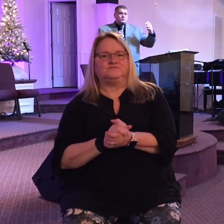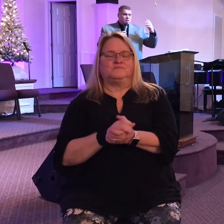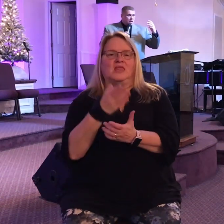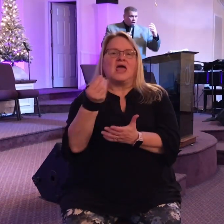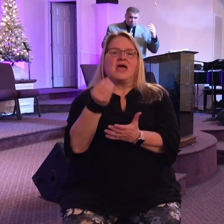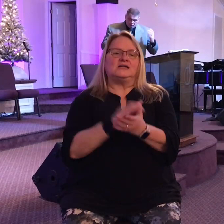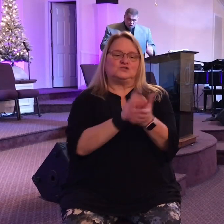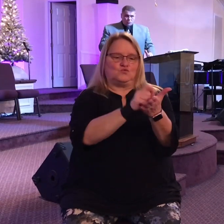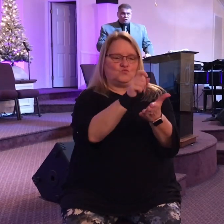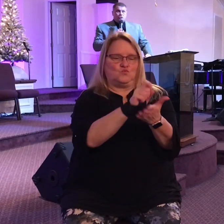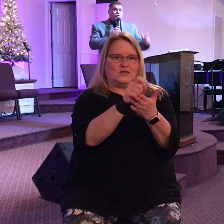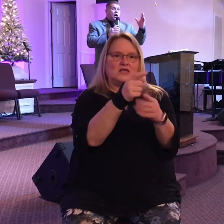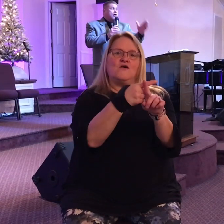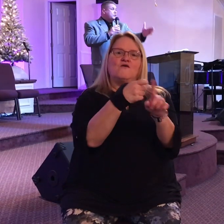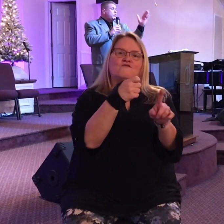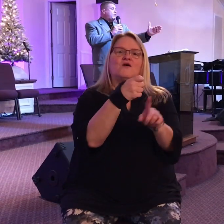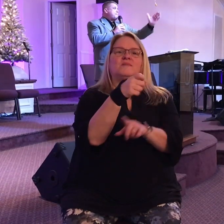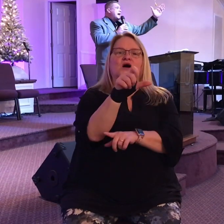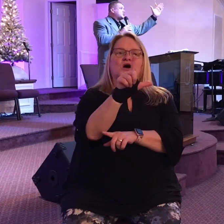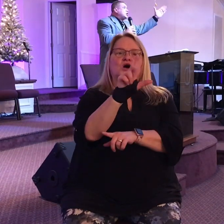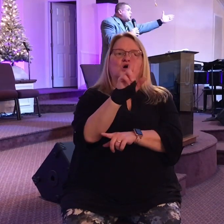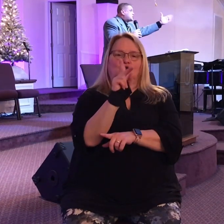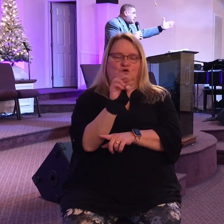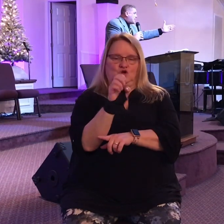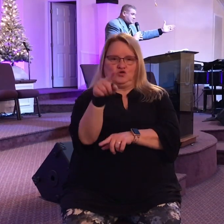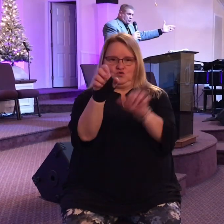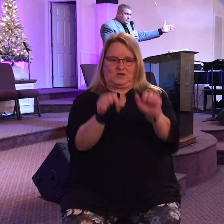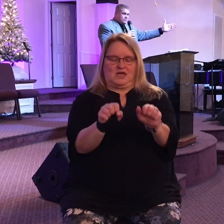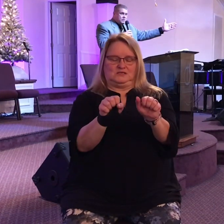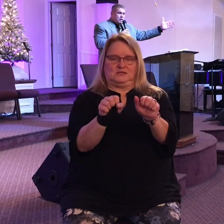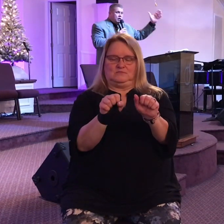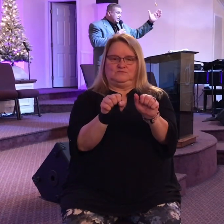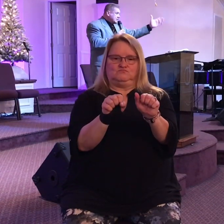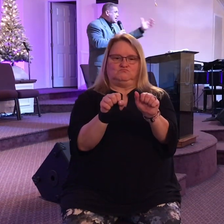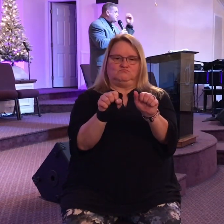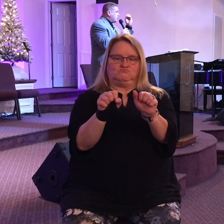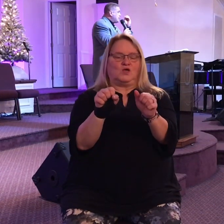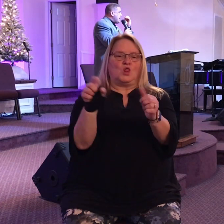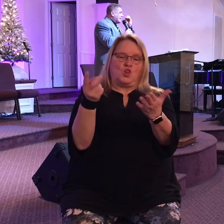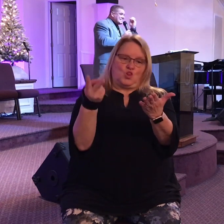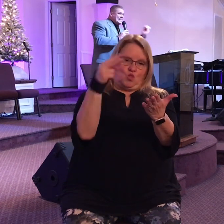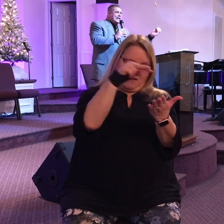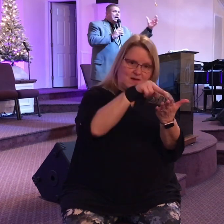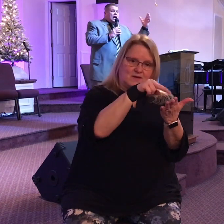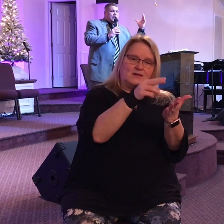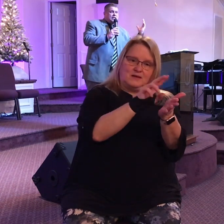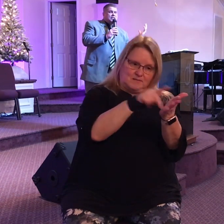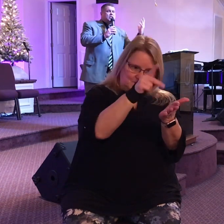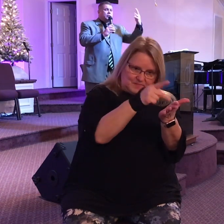viewpoint of Luke. So you can often refer back to Luke's Gospels, or his Gospel, and